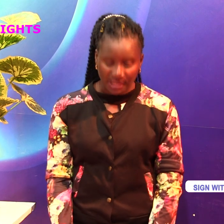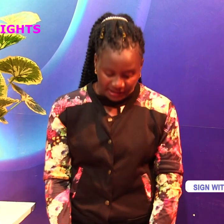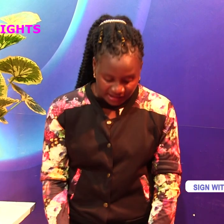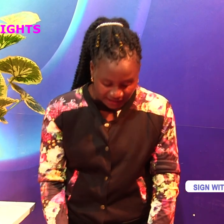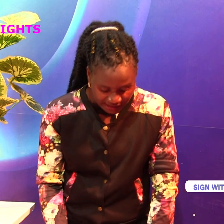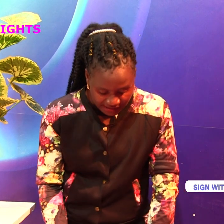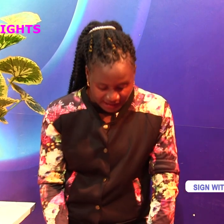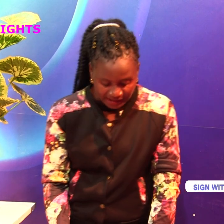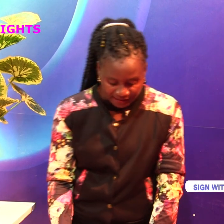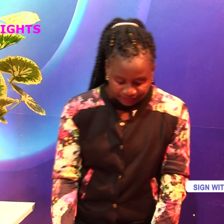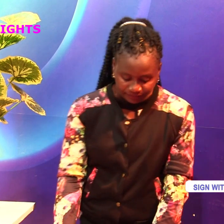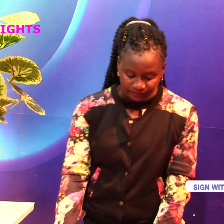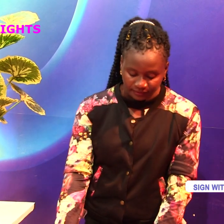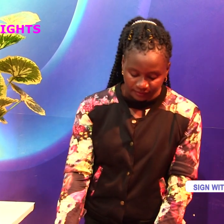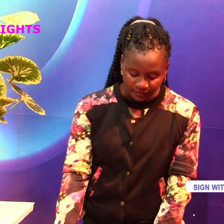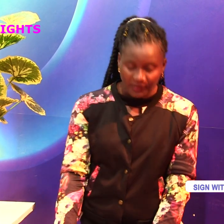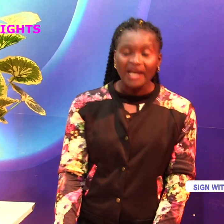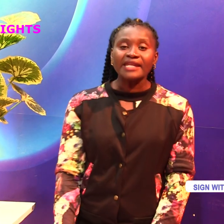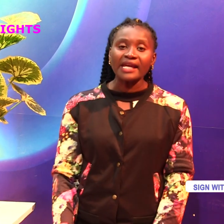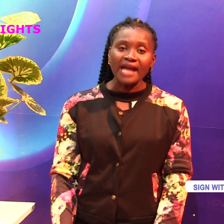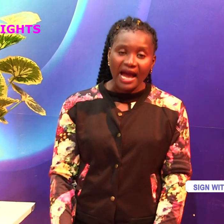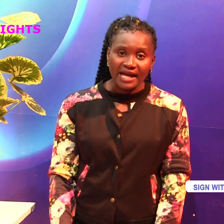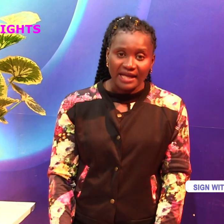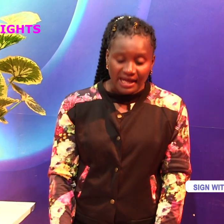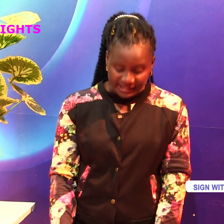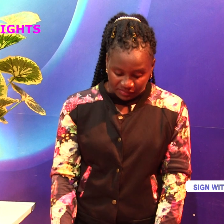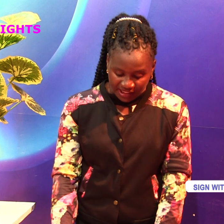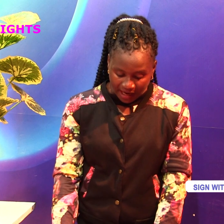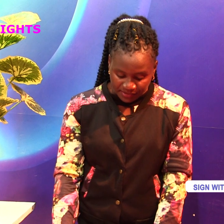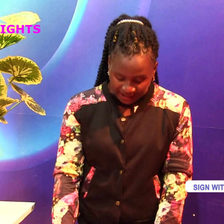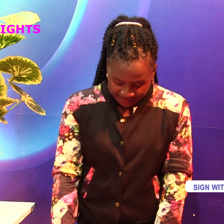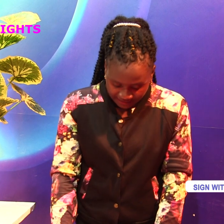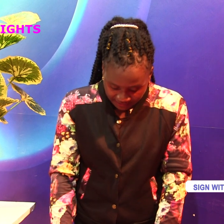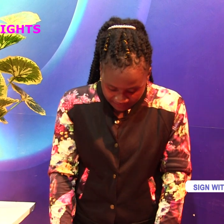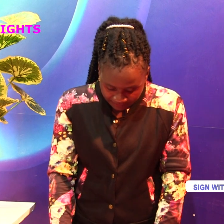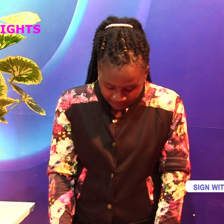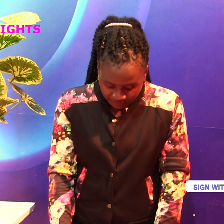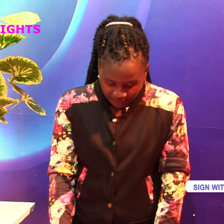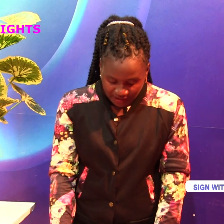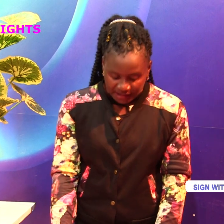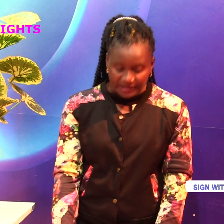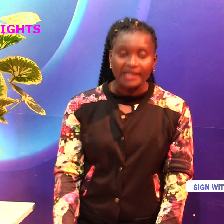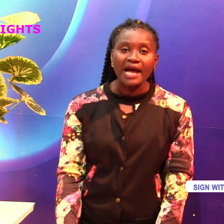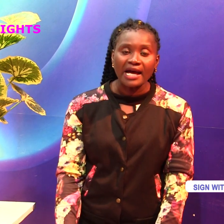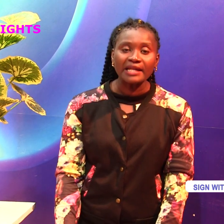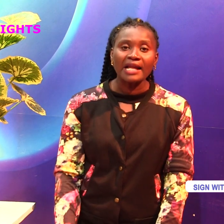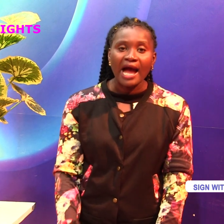next sentence is, the girl has been upset. The girl